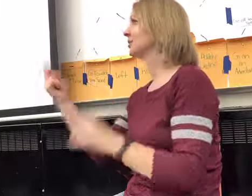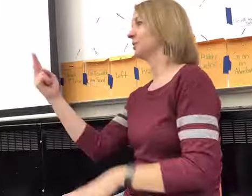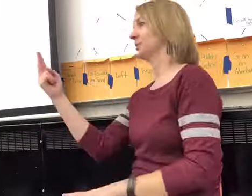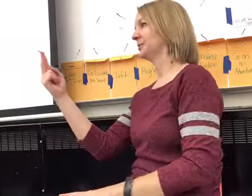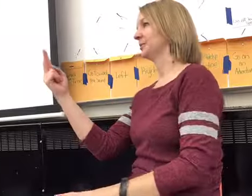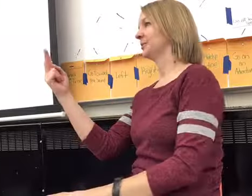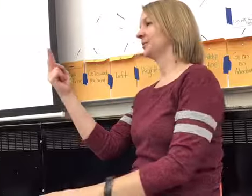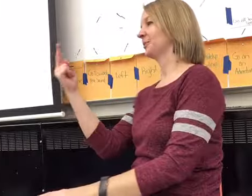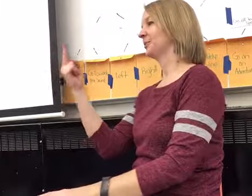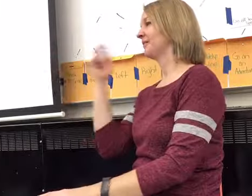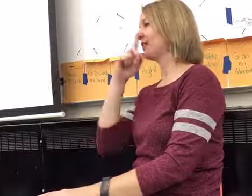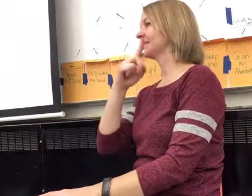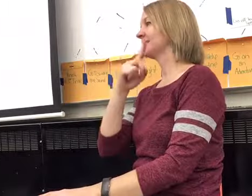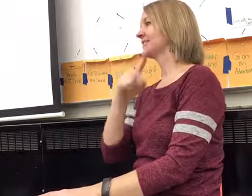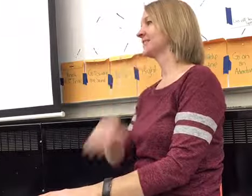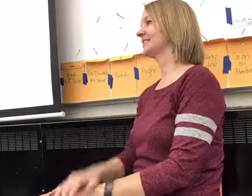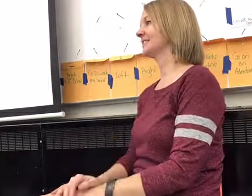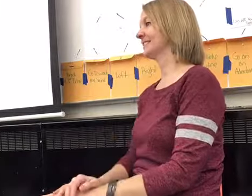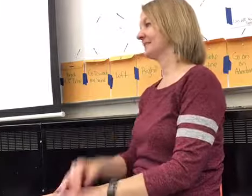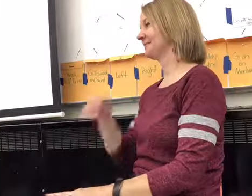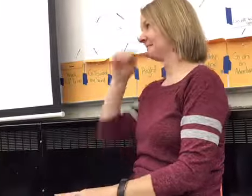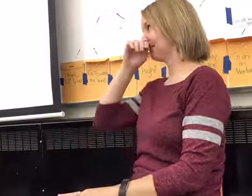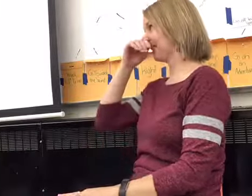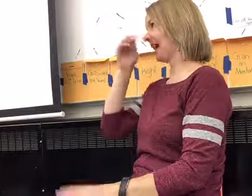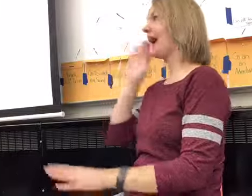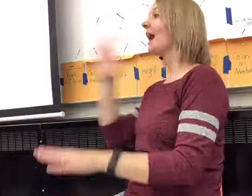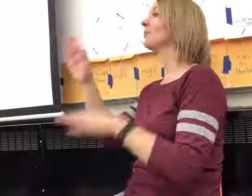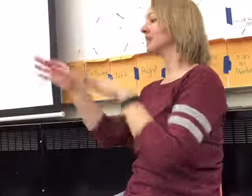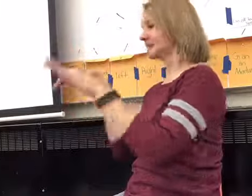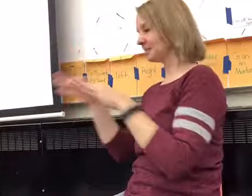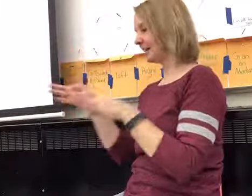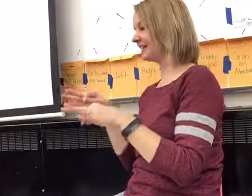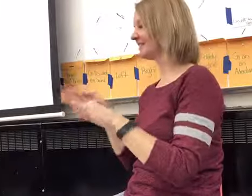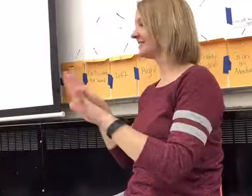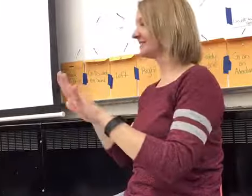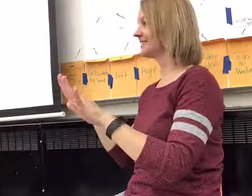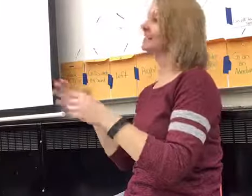is false. I will explain it. Now, okay, listen.